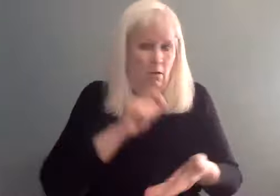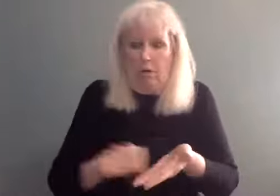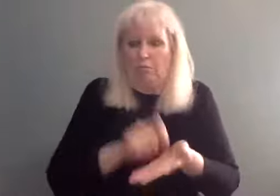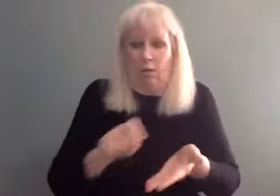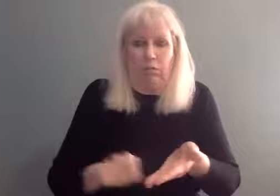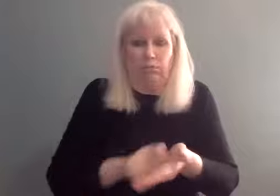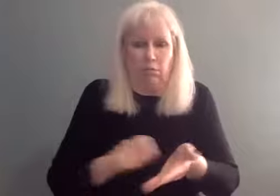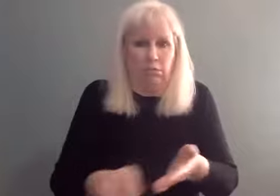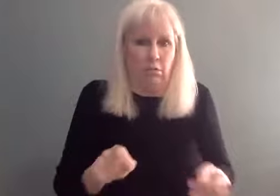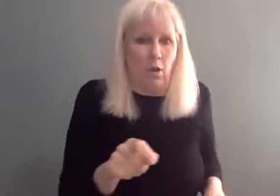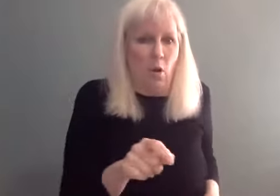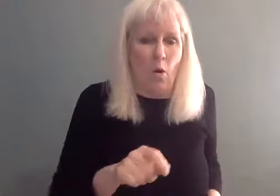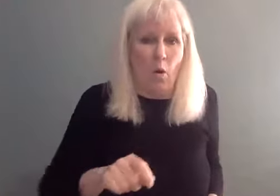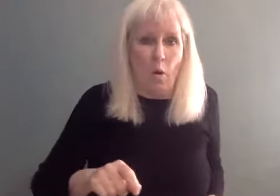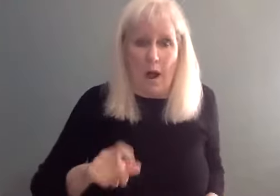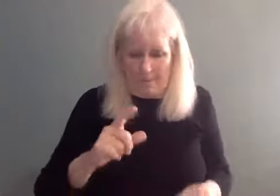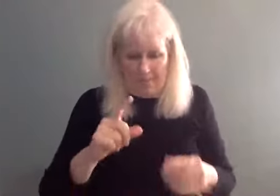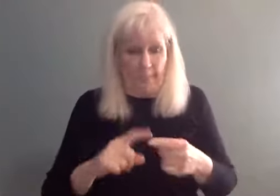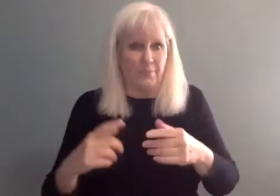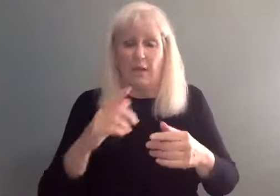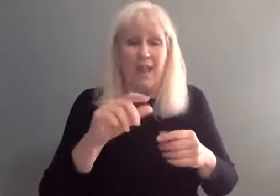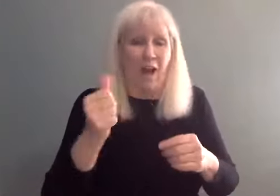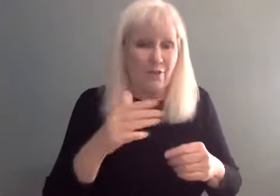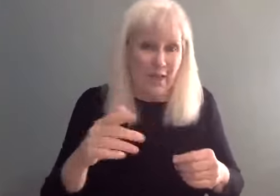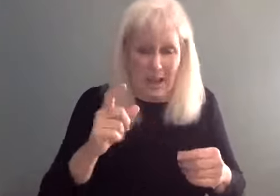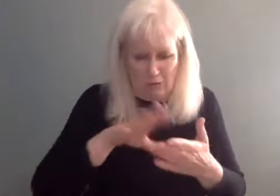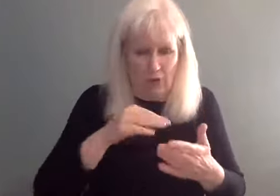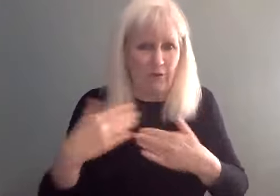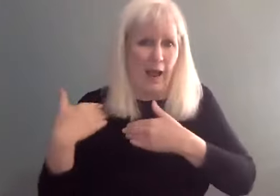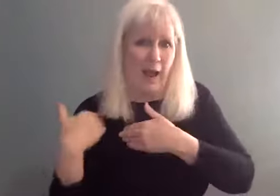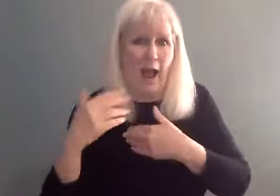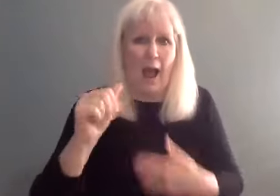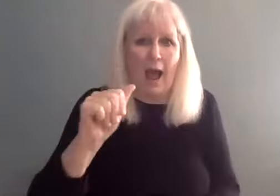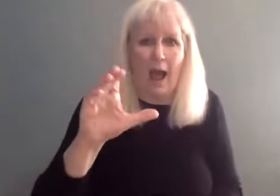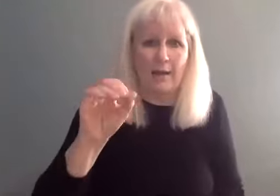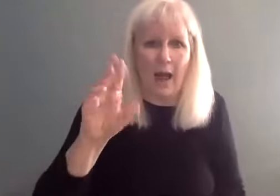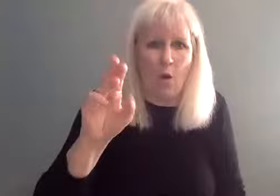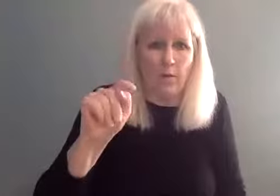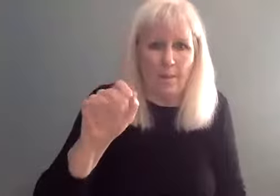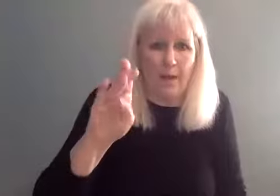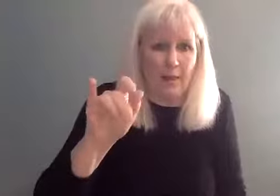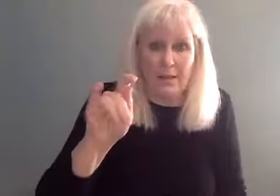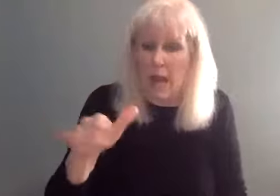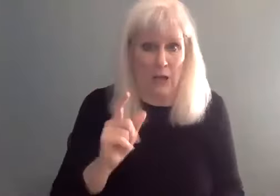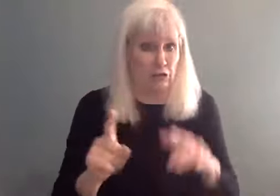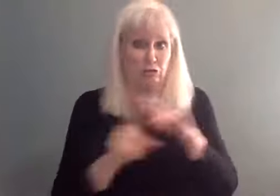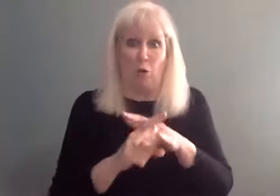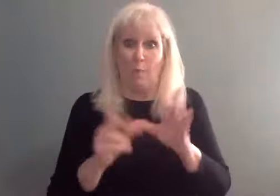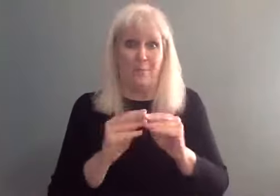accountability, showing up, because I don't always get it. I just show up. And then somehow, some way, when I just give up